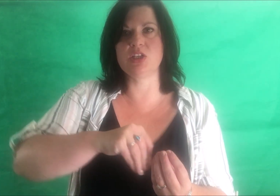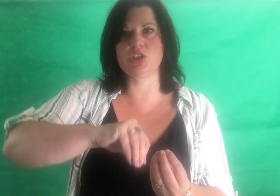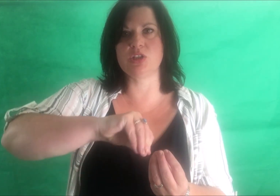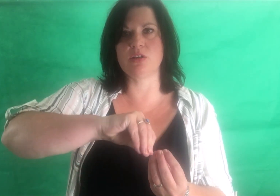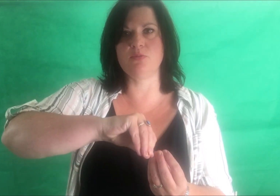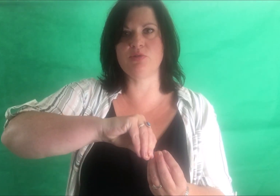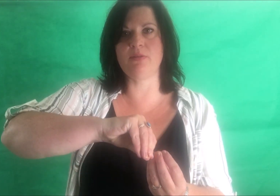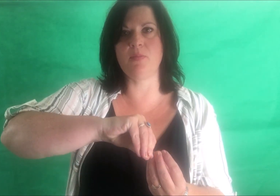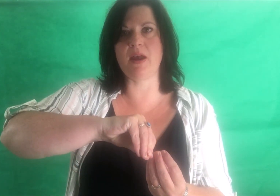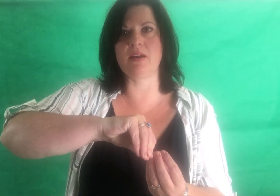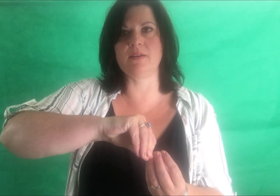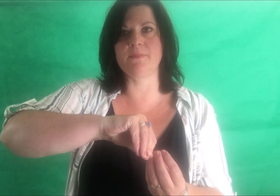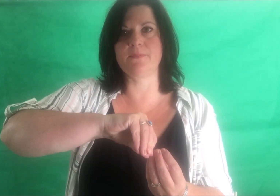radish comes round the back.